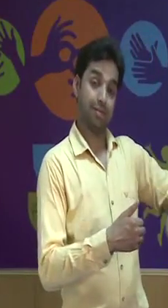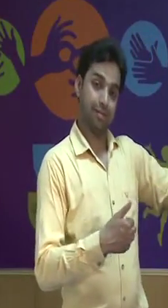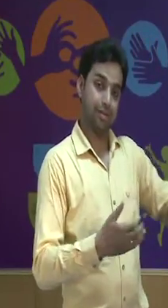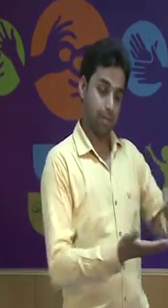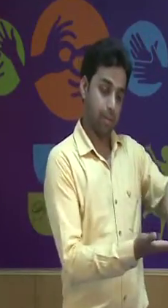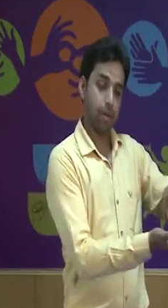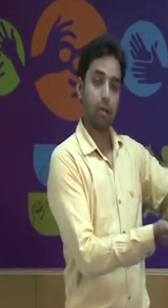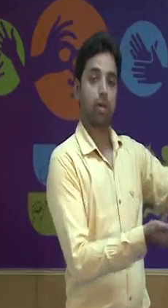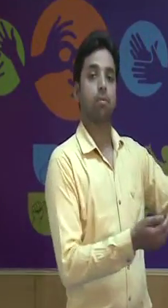areas.